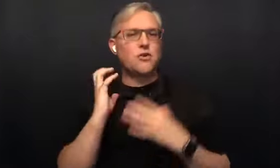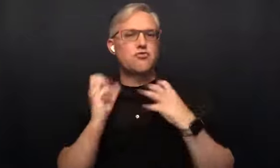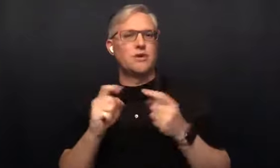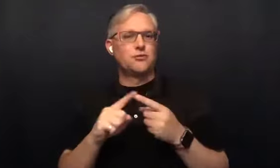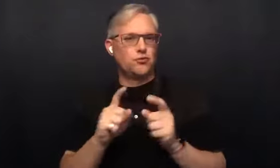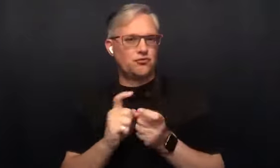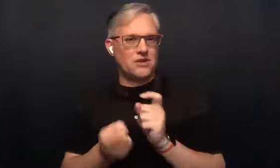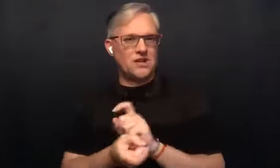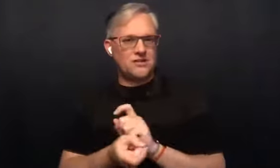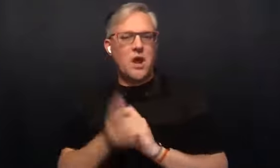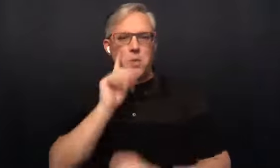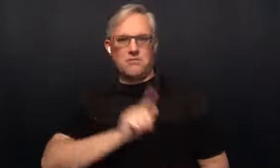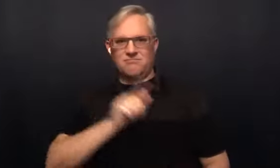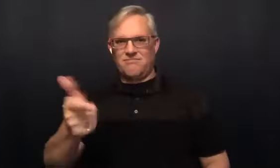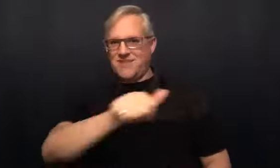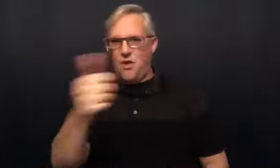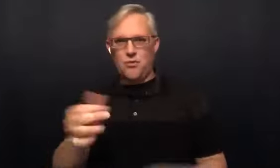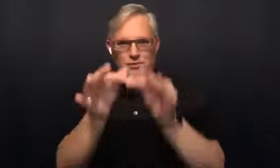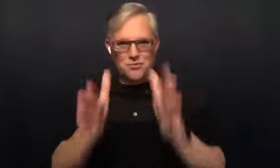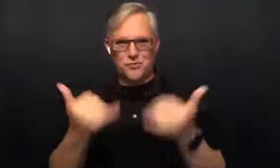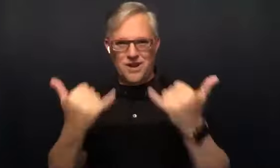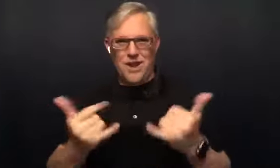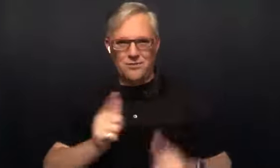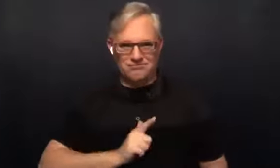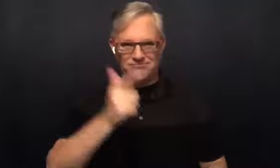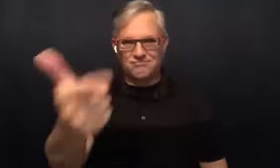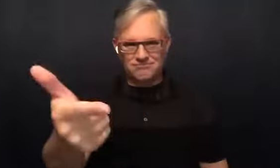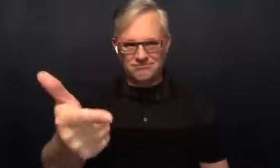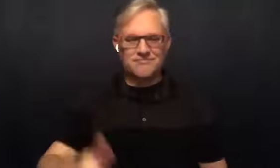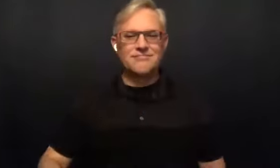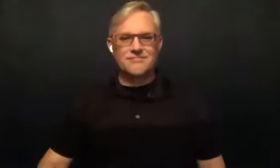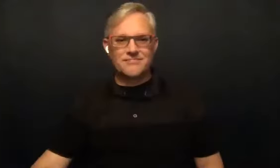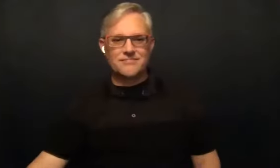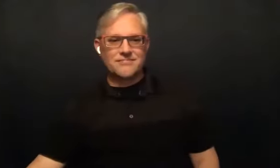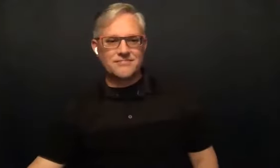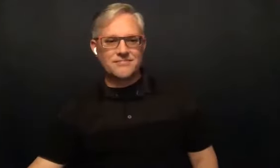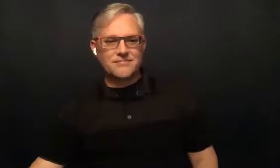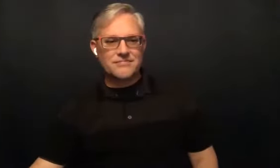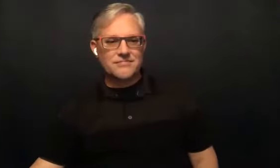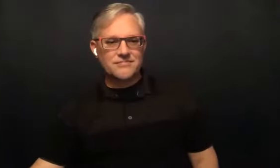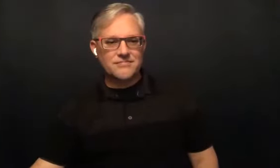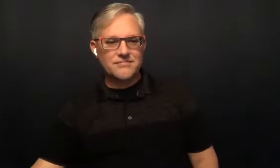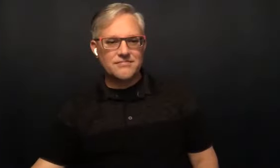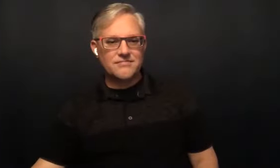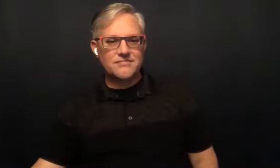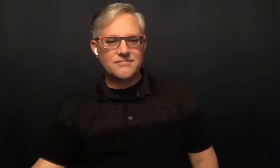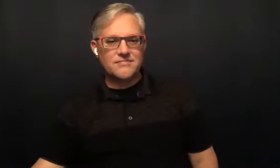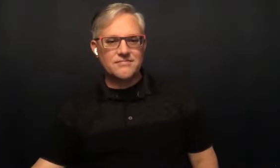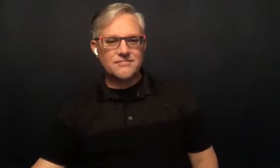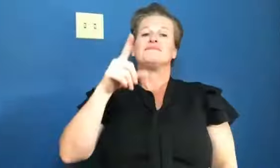hardware store for bread, looking for attention, support, affirmation from someone who couldn't give it. And I just wanted to put a blue dot on my head